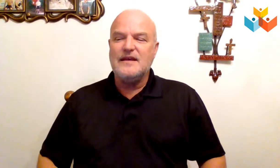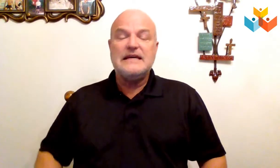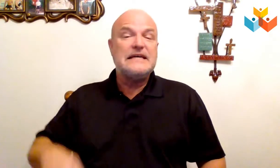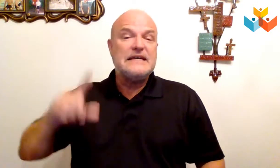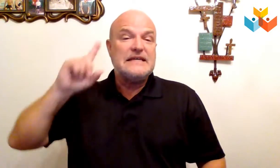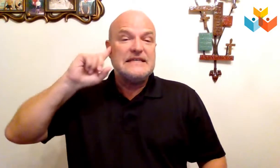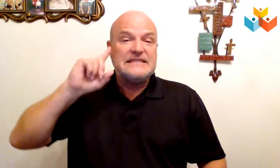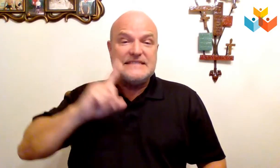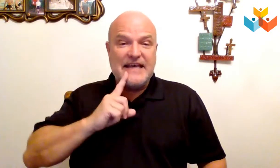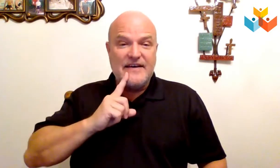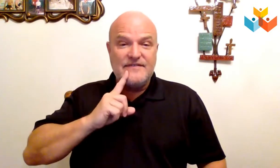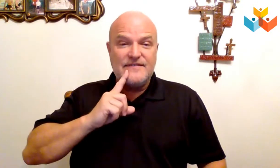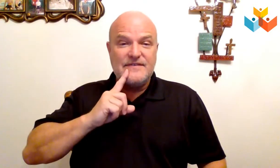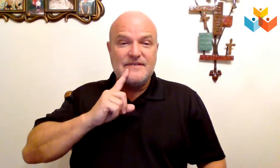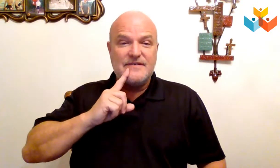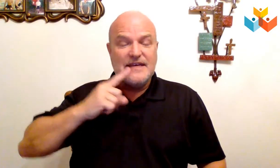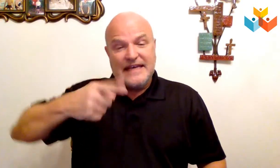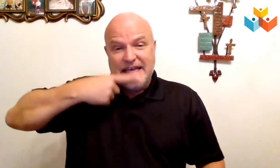grandfather.